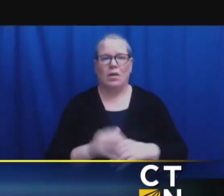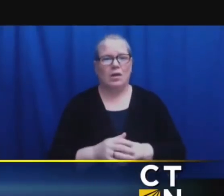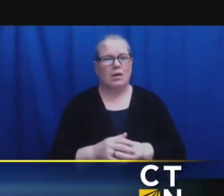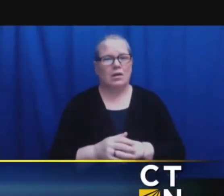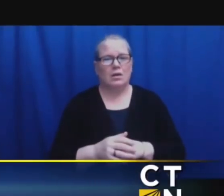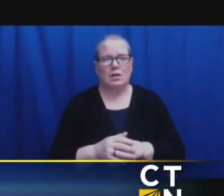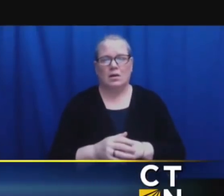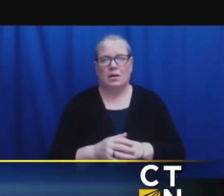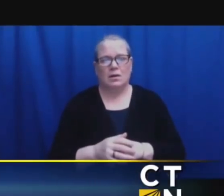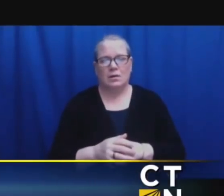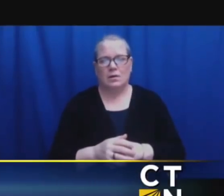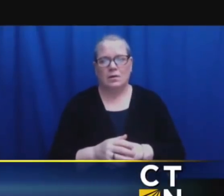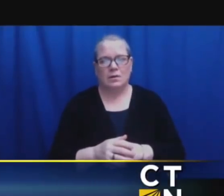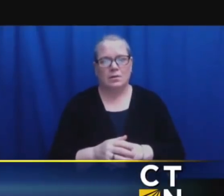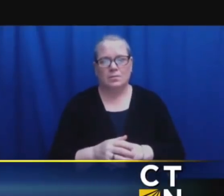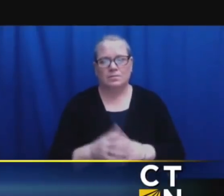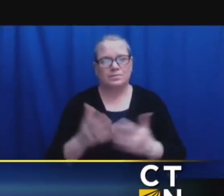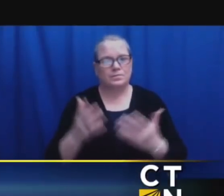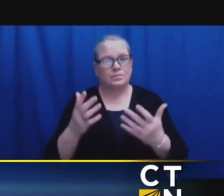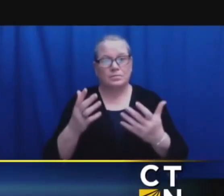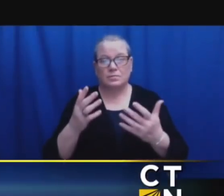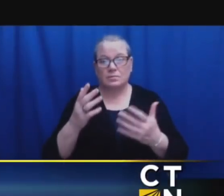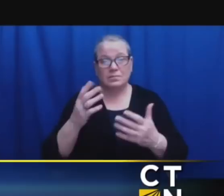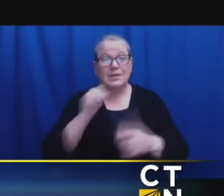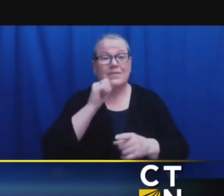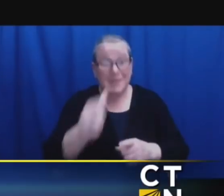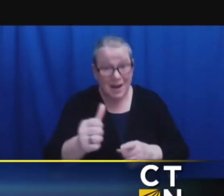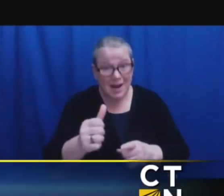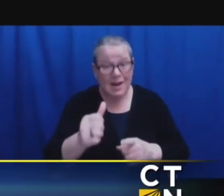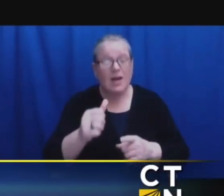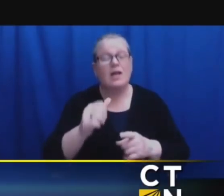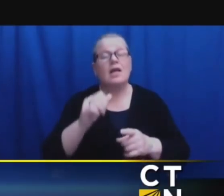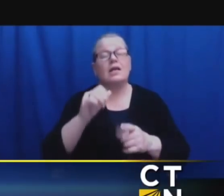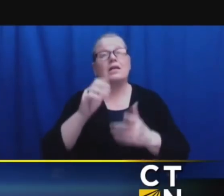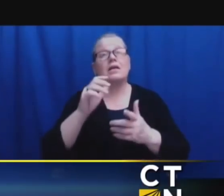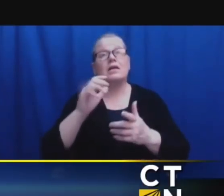typing these viruses is going to become more of a manageable